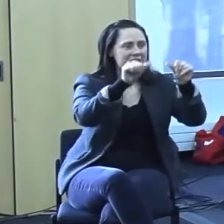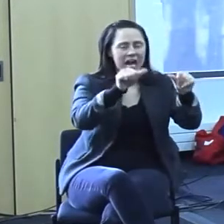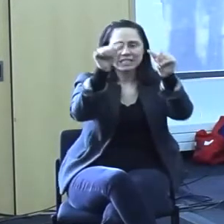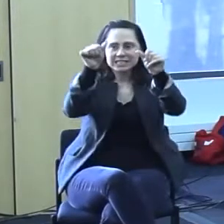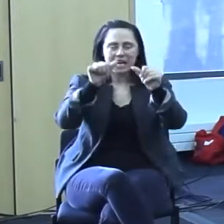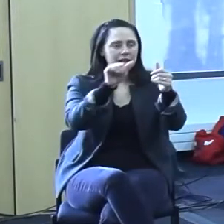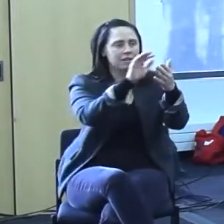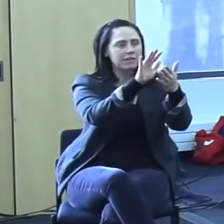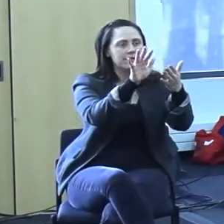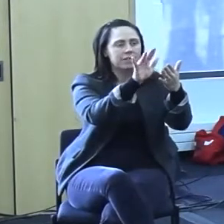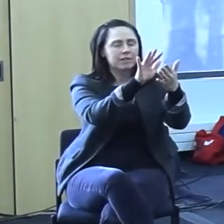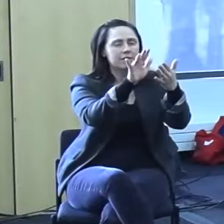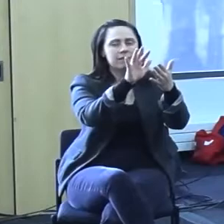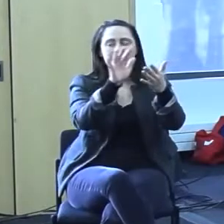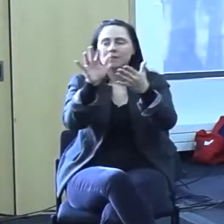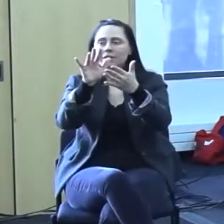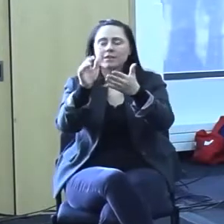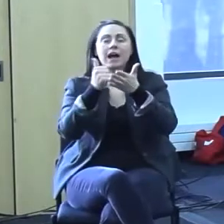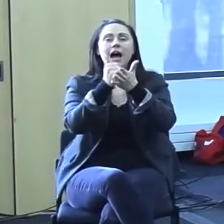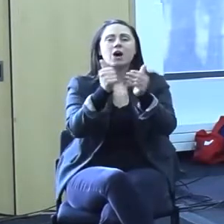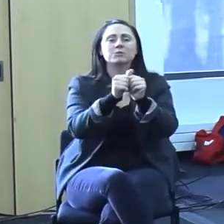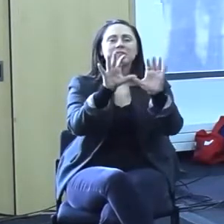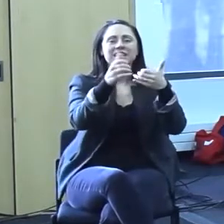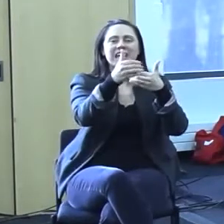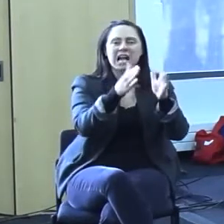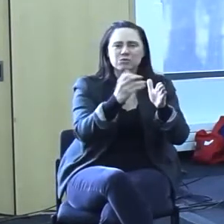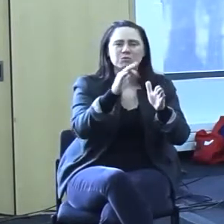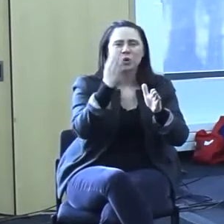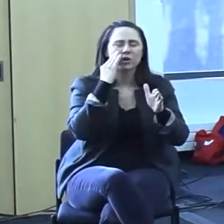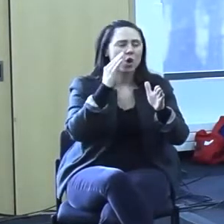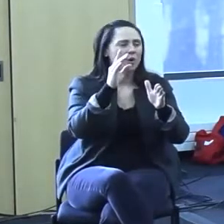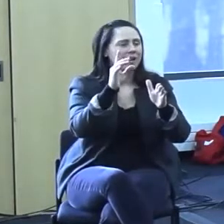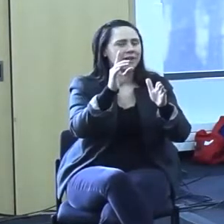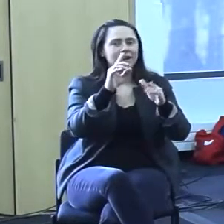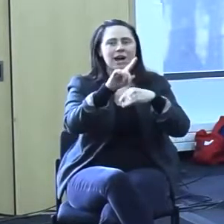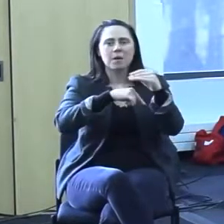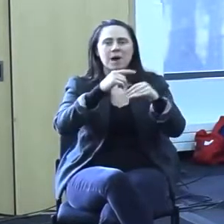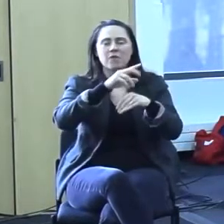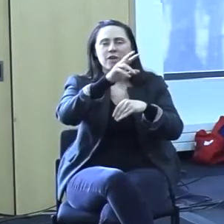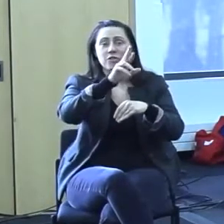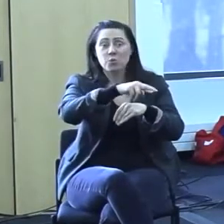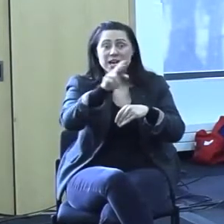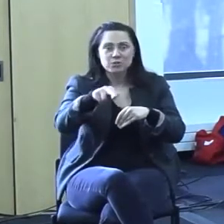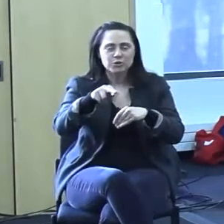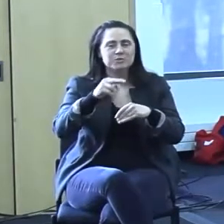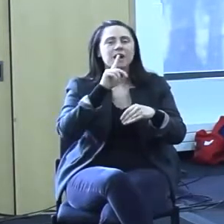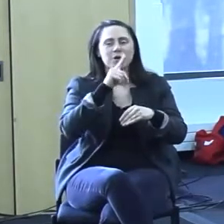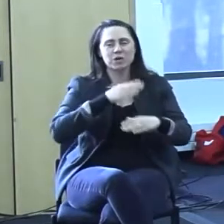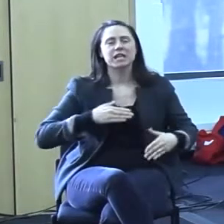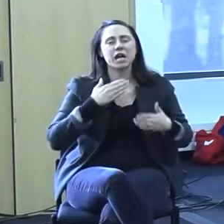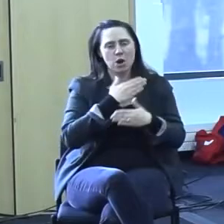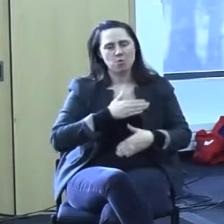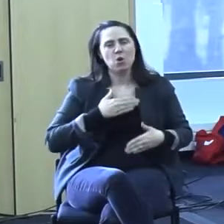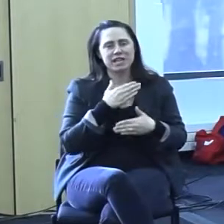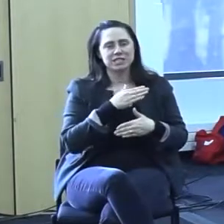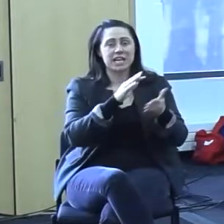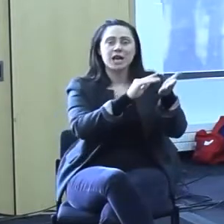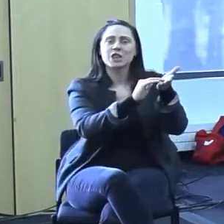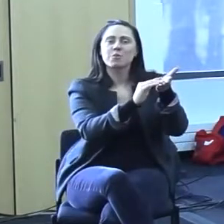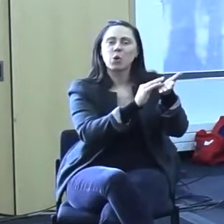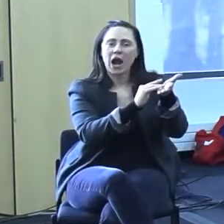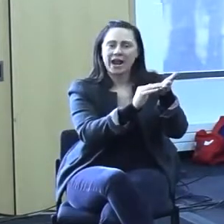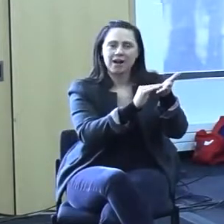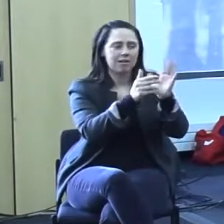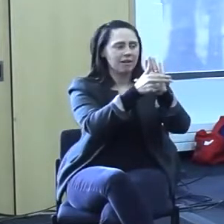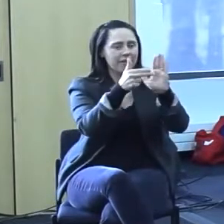a lot with the like classrooms or just knowing with the restrooms and things like that. I really appreciate the braille